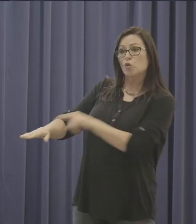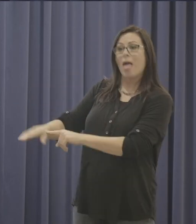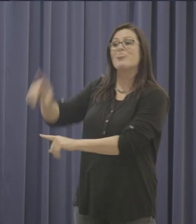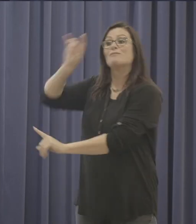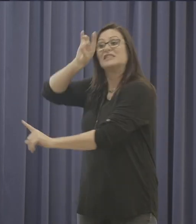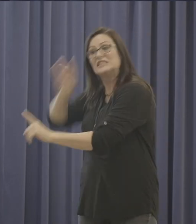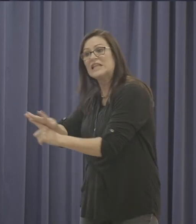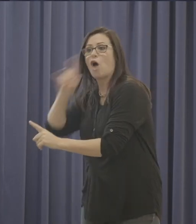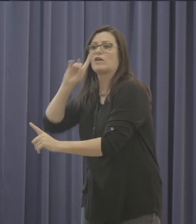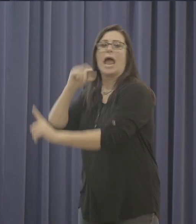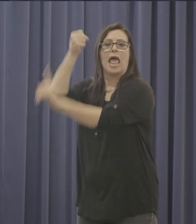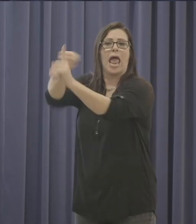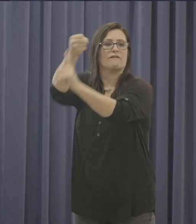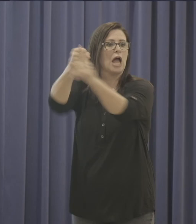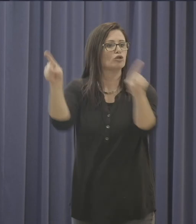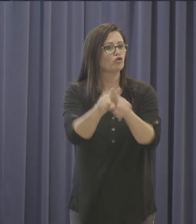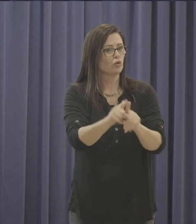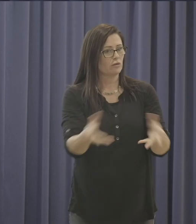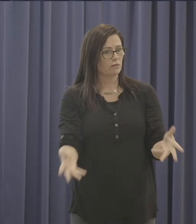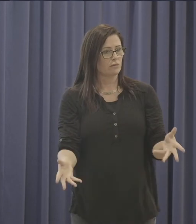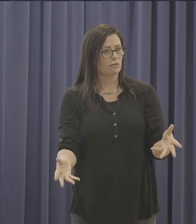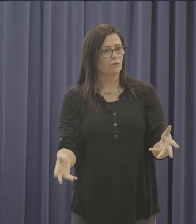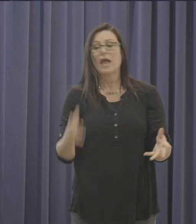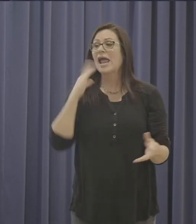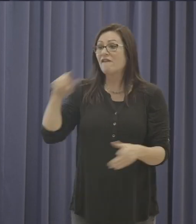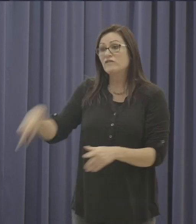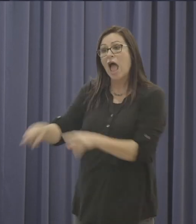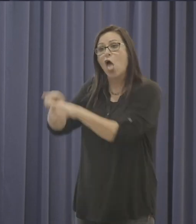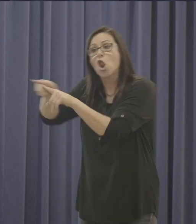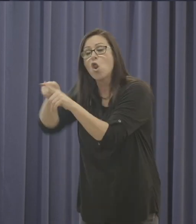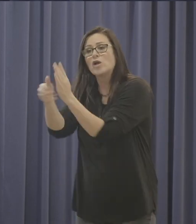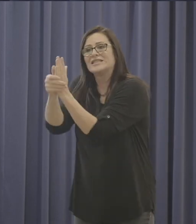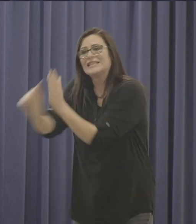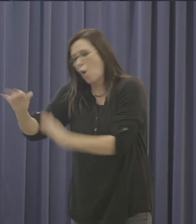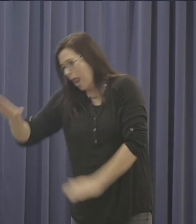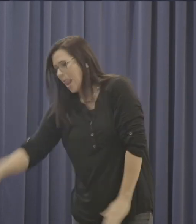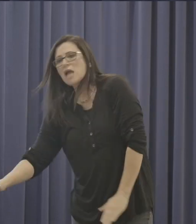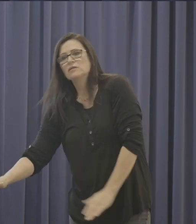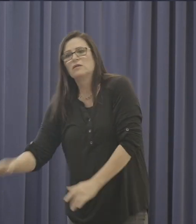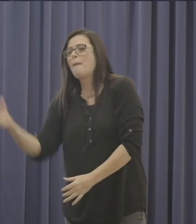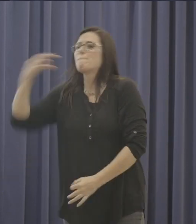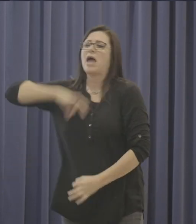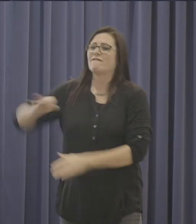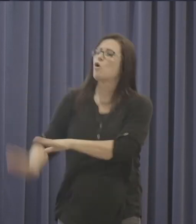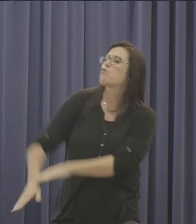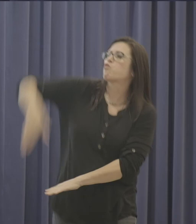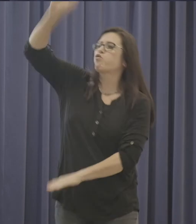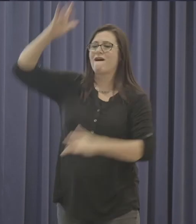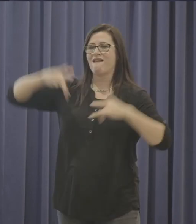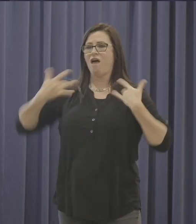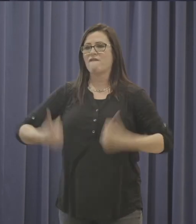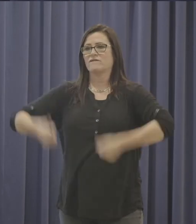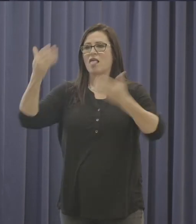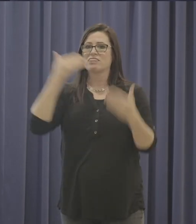for themselves. If we empower deaf people from a young age, the benefits will be phenomenal. Thank you.